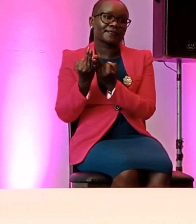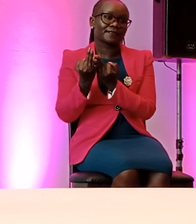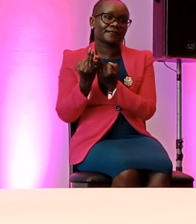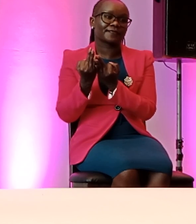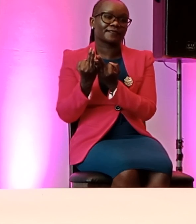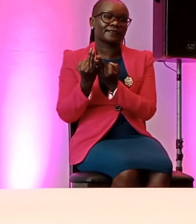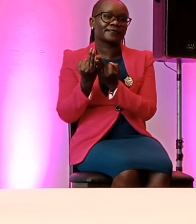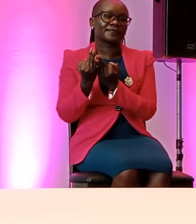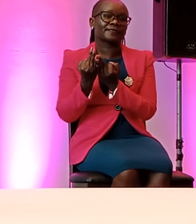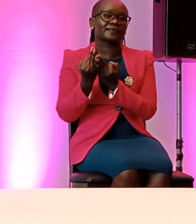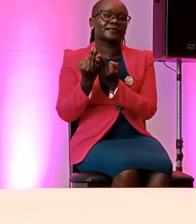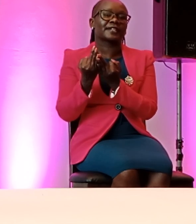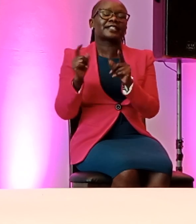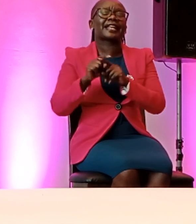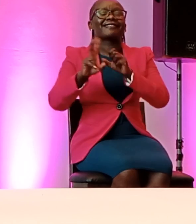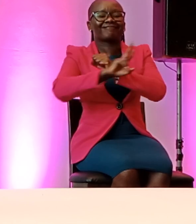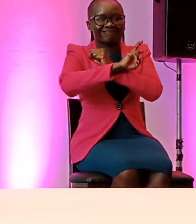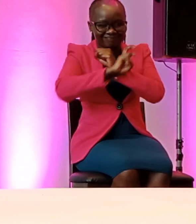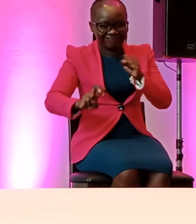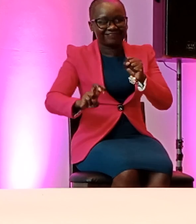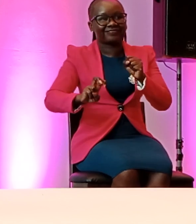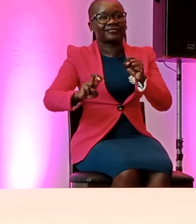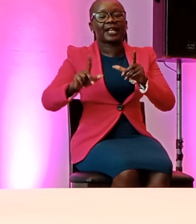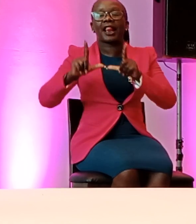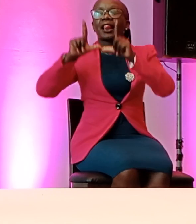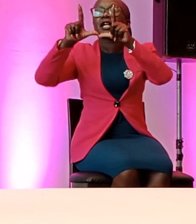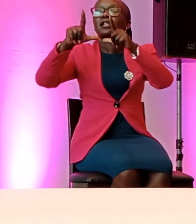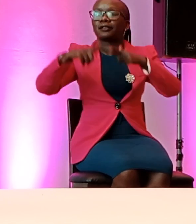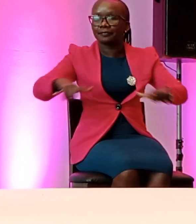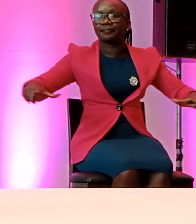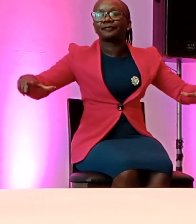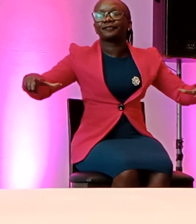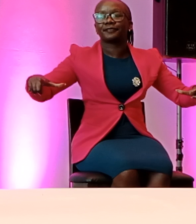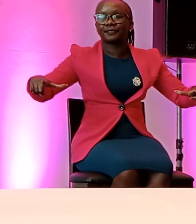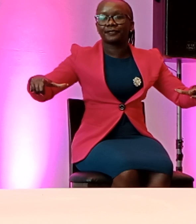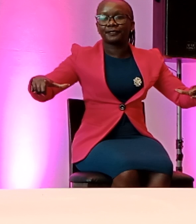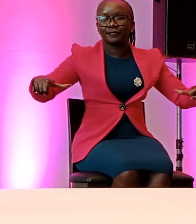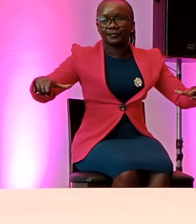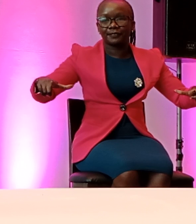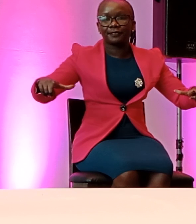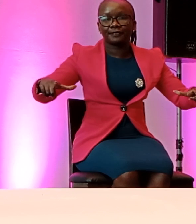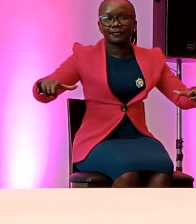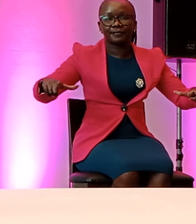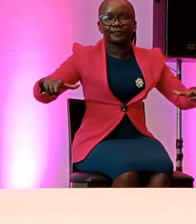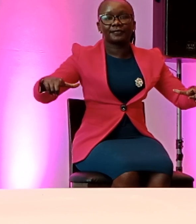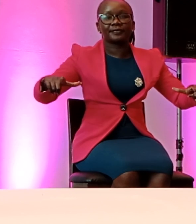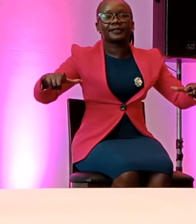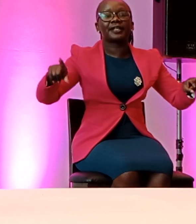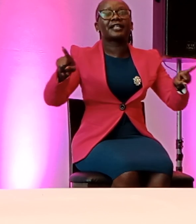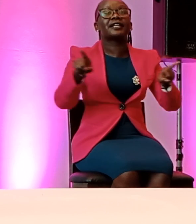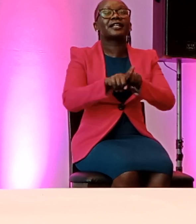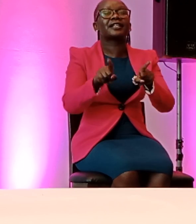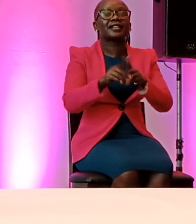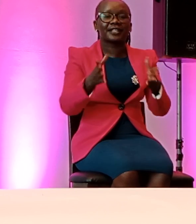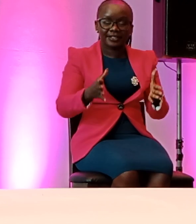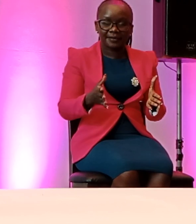She was snatched the title deeds. And she was